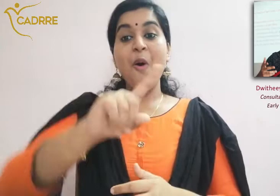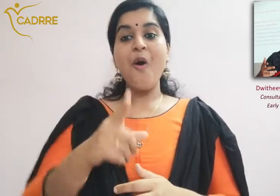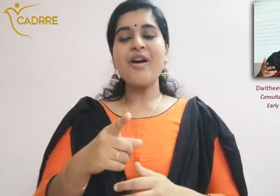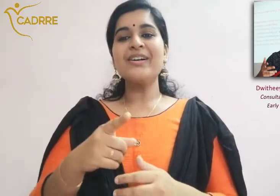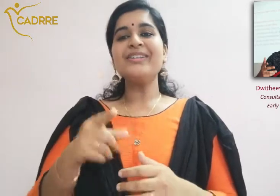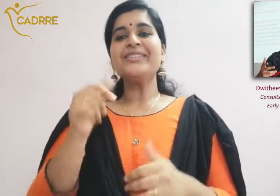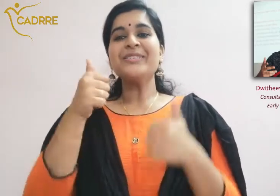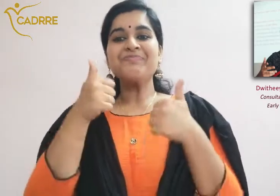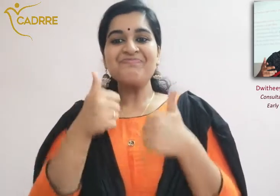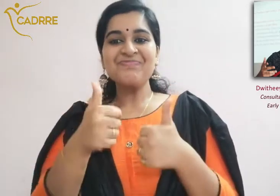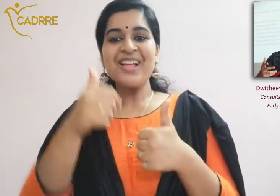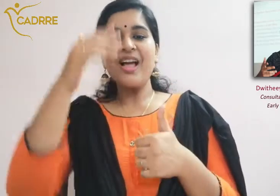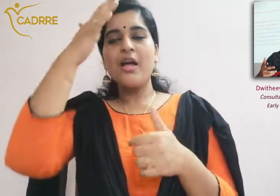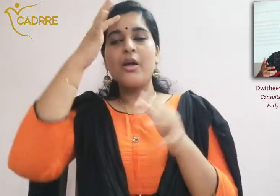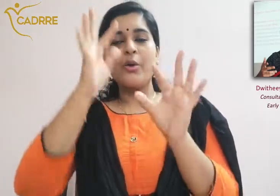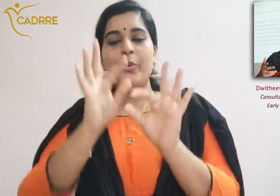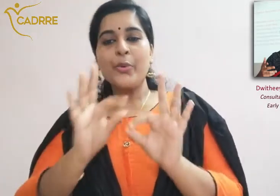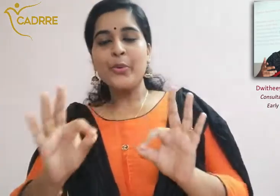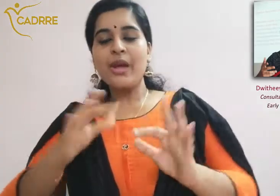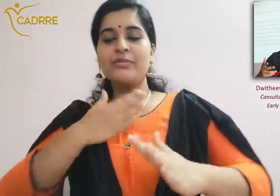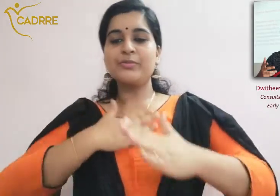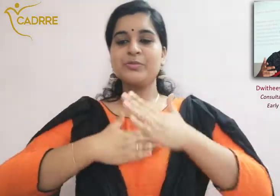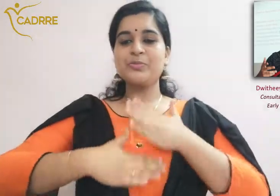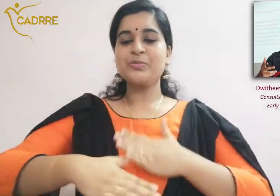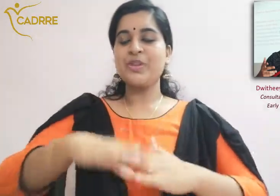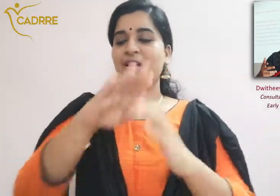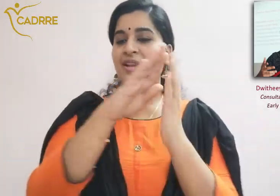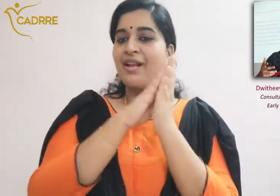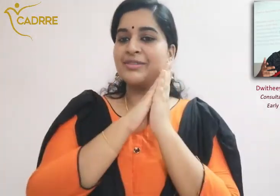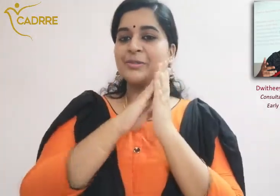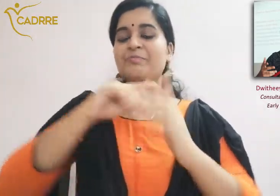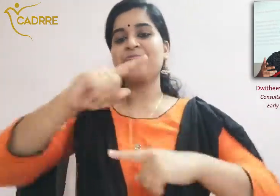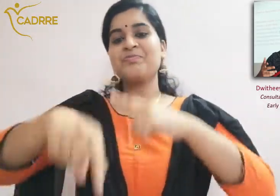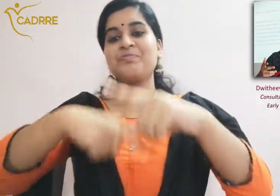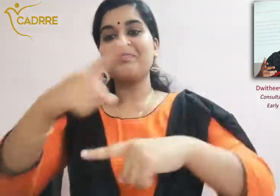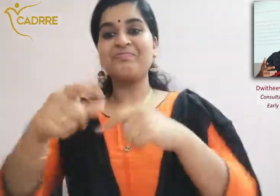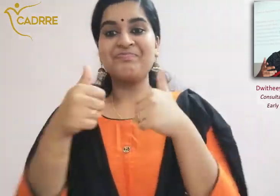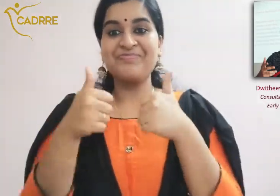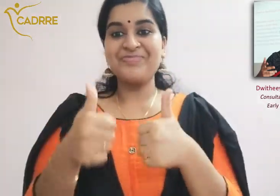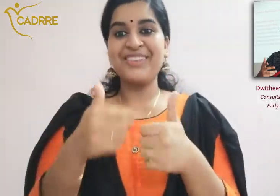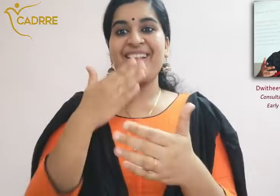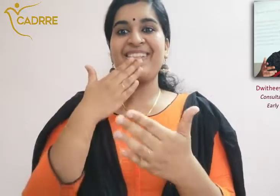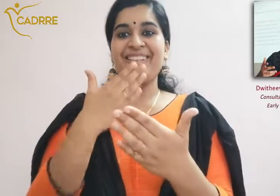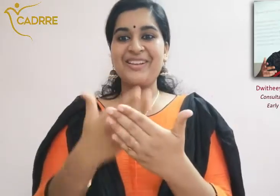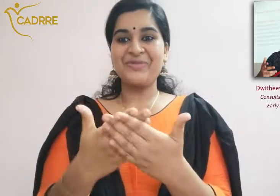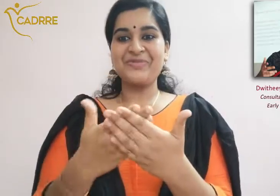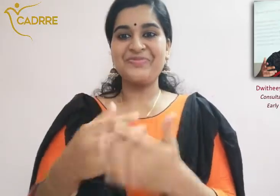all a sound sleep and a peaceful quarantine. Thank you.